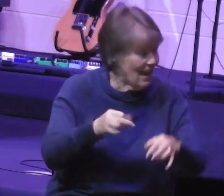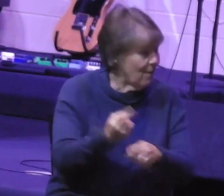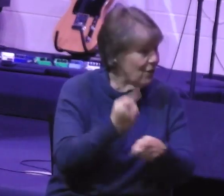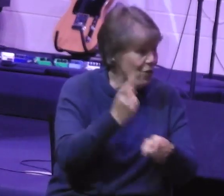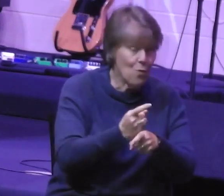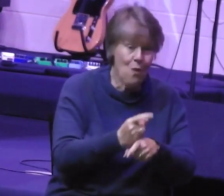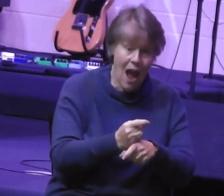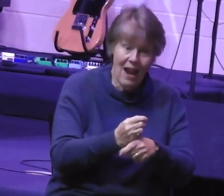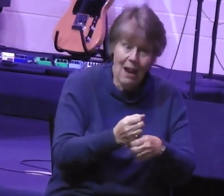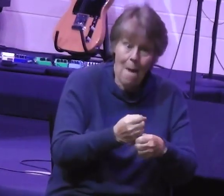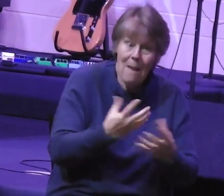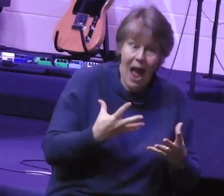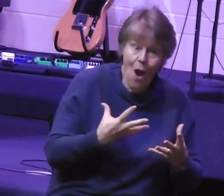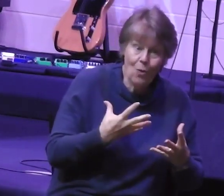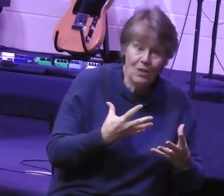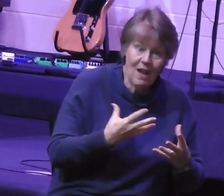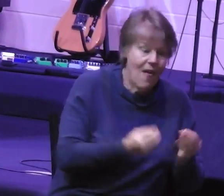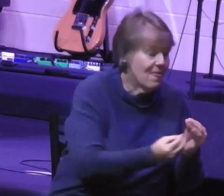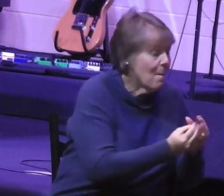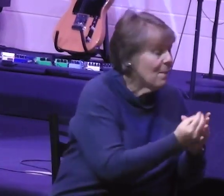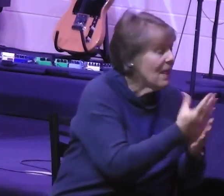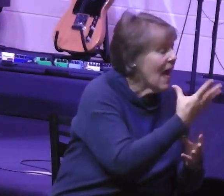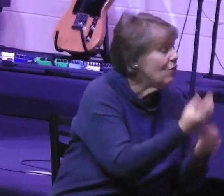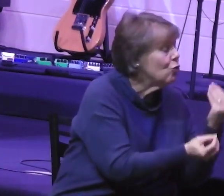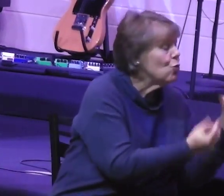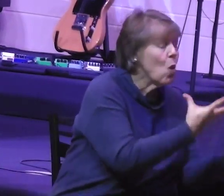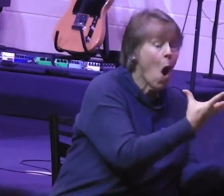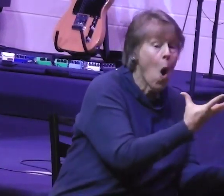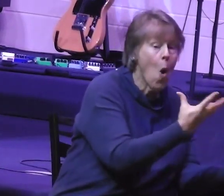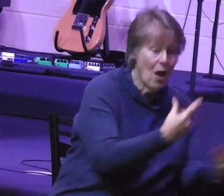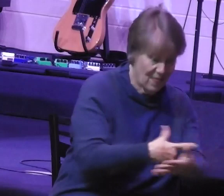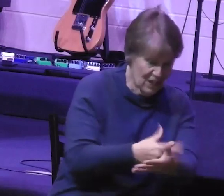will grow, the sheep will eat, we'll have food.